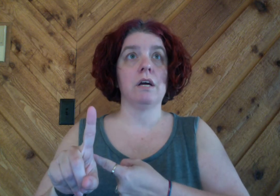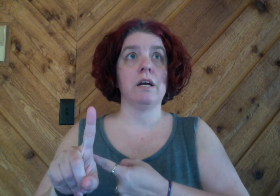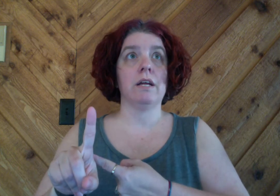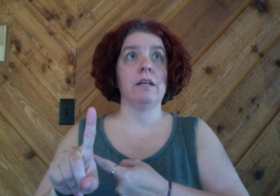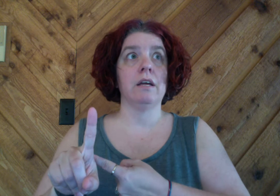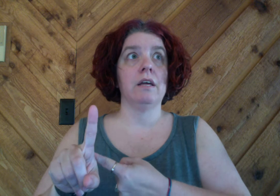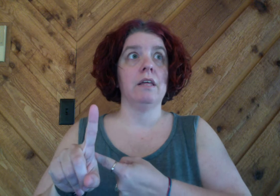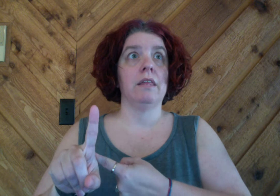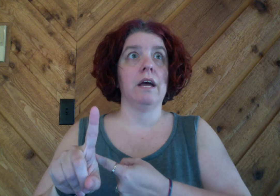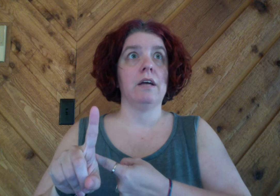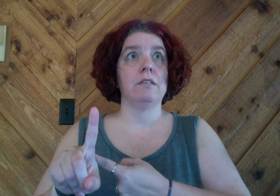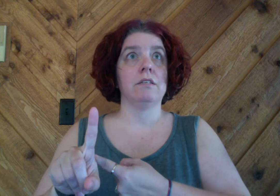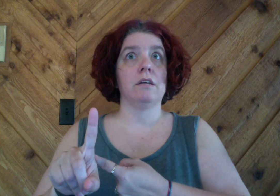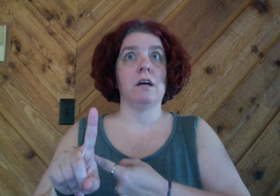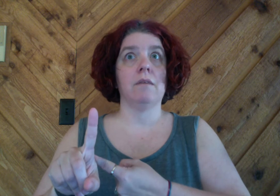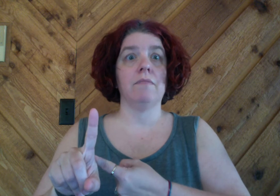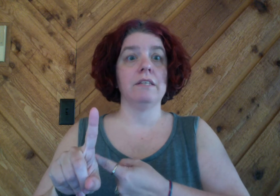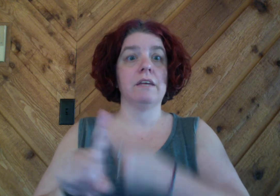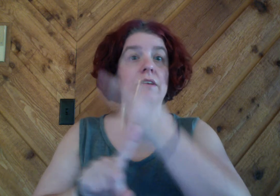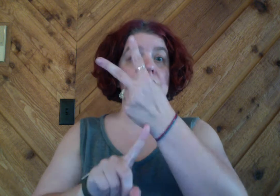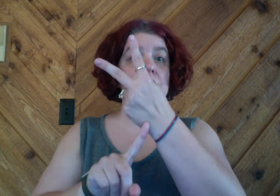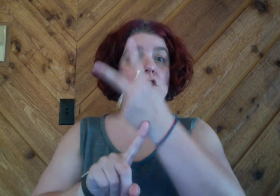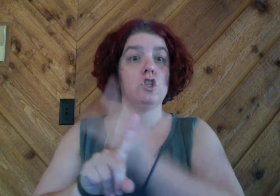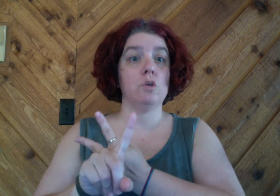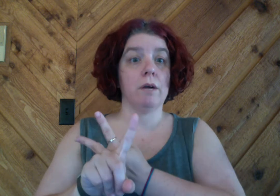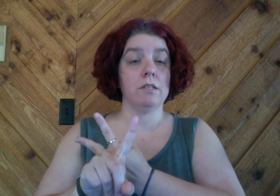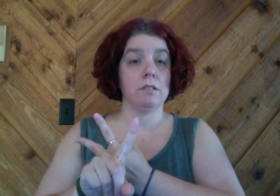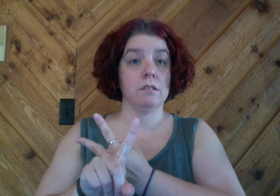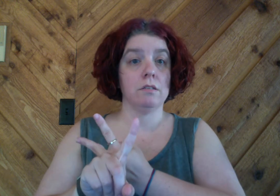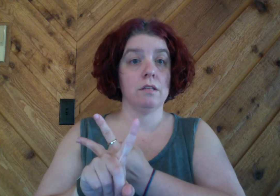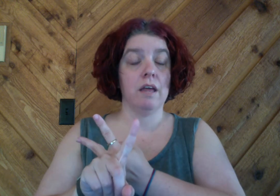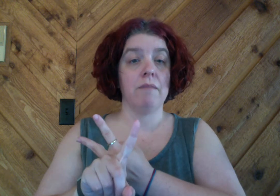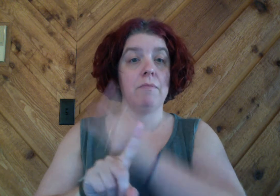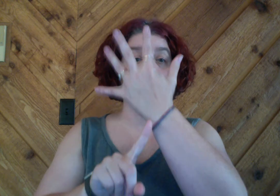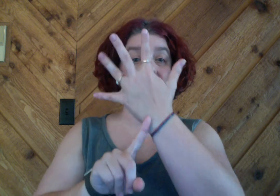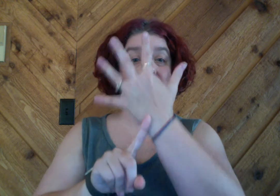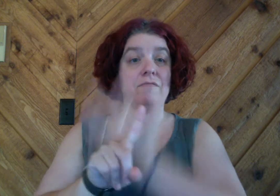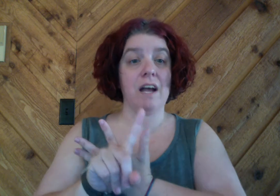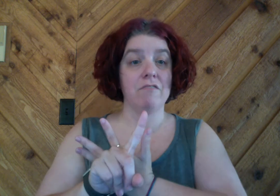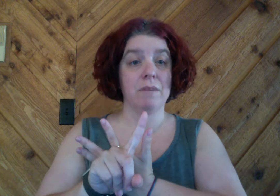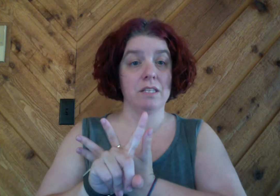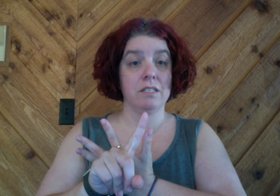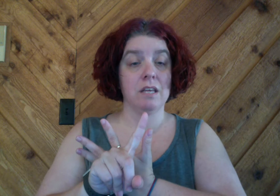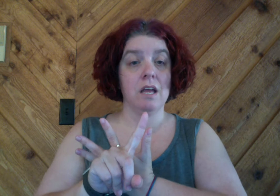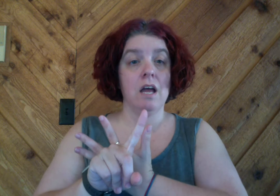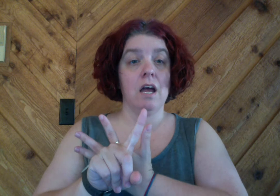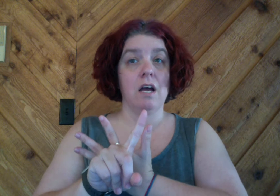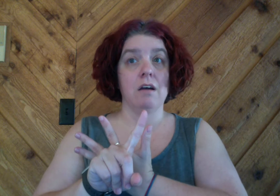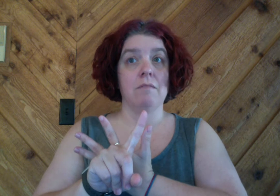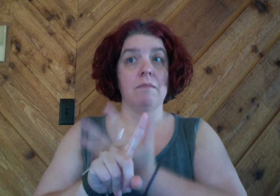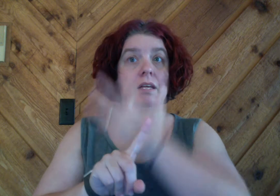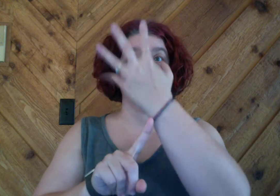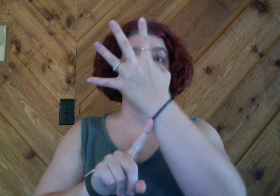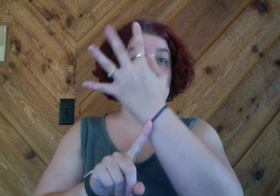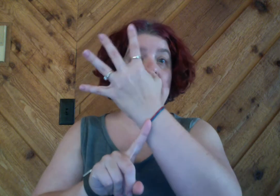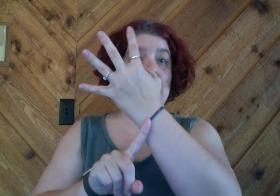sign that Thanksgiving is in 2 months and my birthday is in 5 months, in